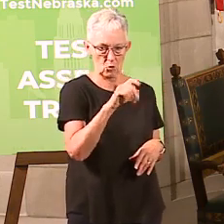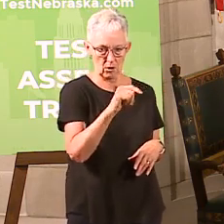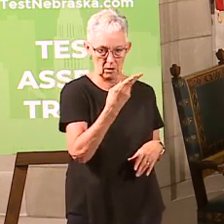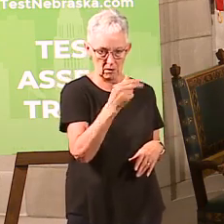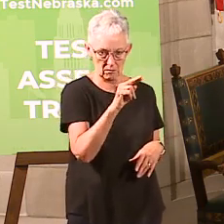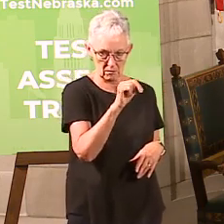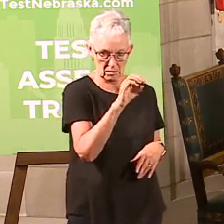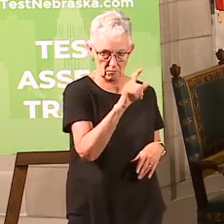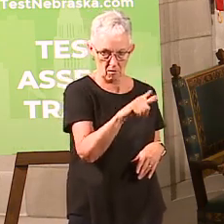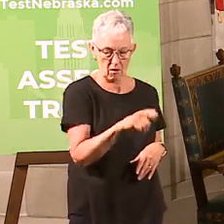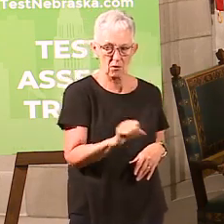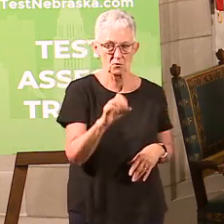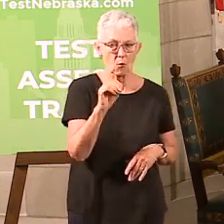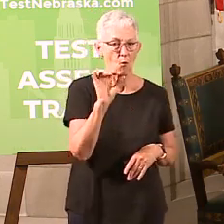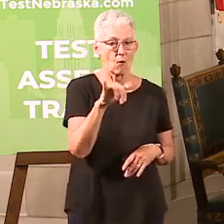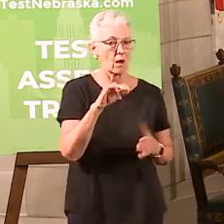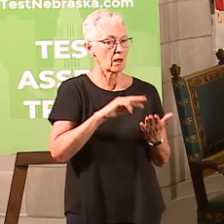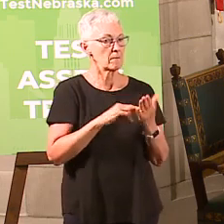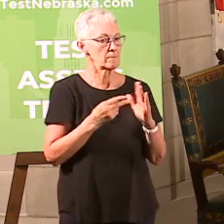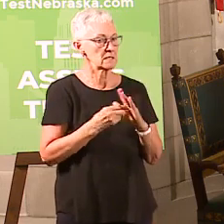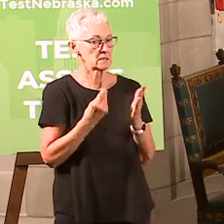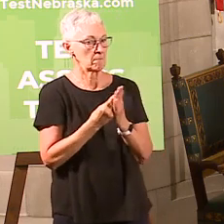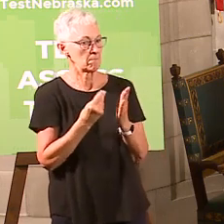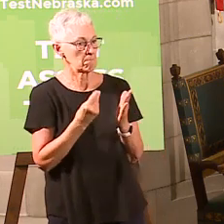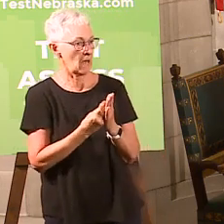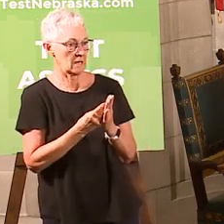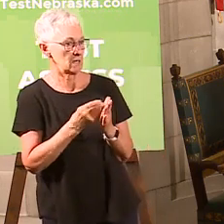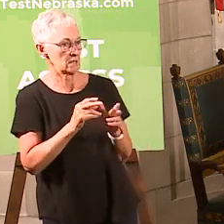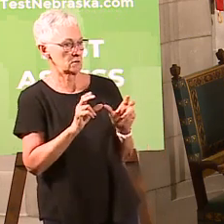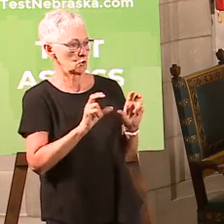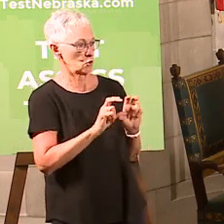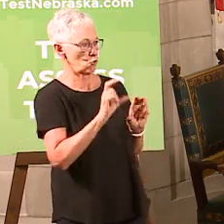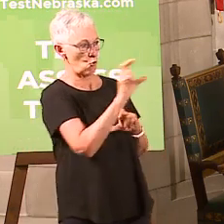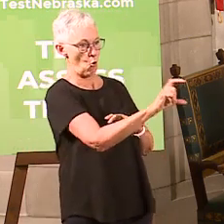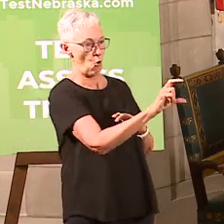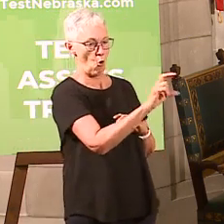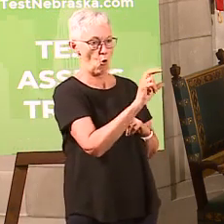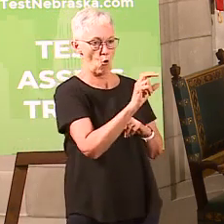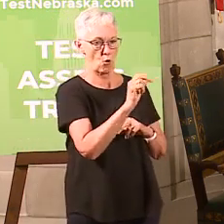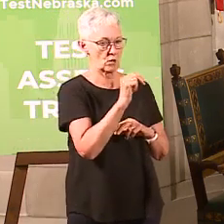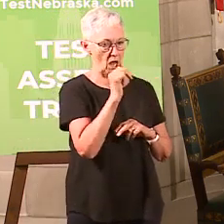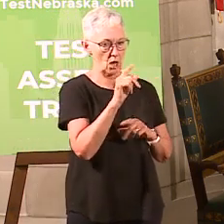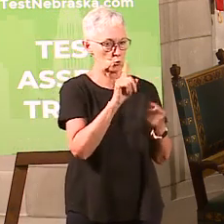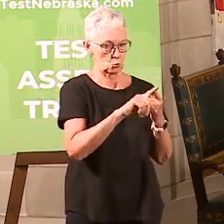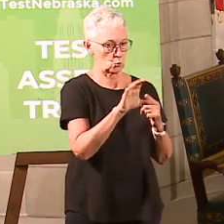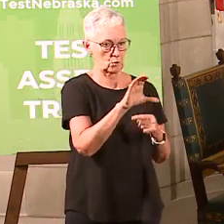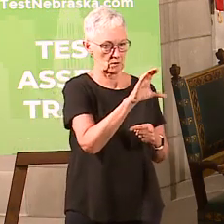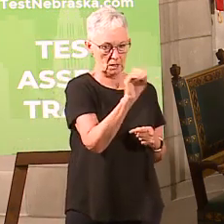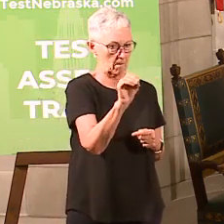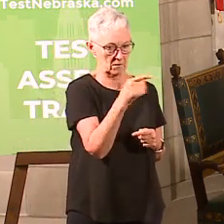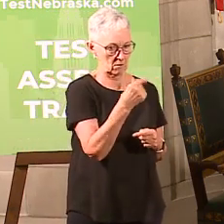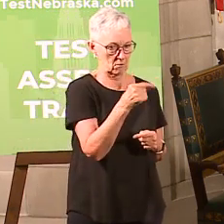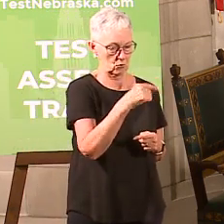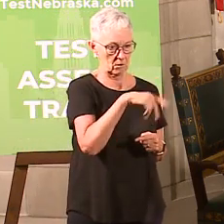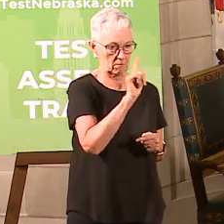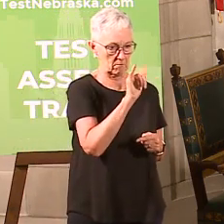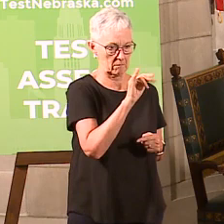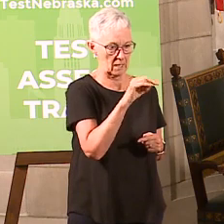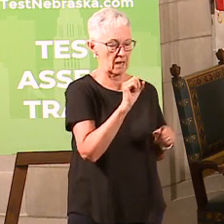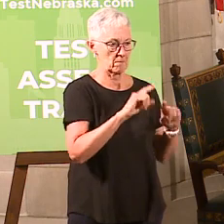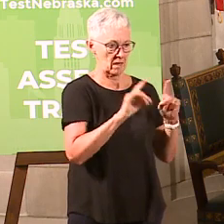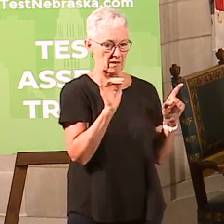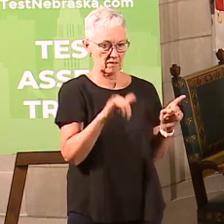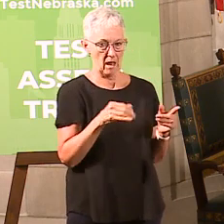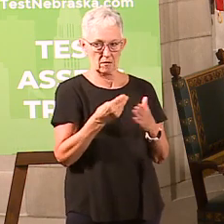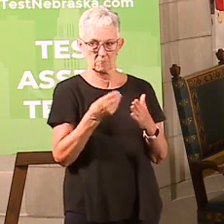cattle producers, our corn farmers. We talked a lot about that. So, and this is something that's going to benefit an entire